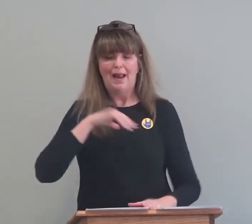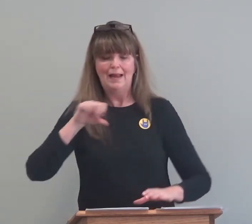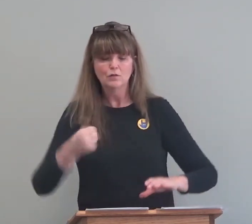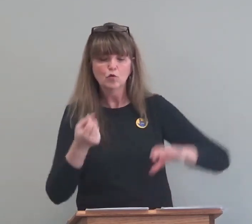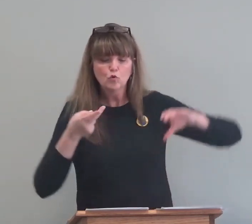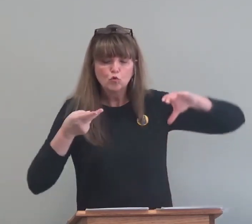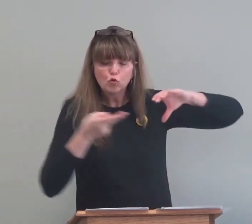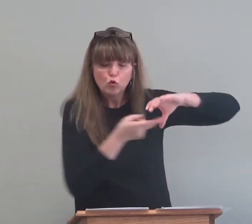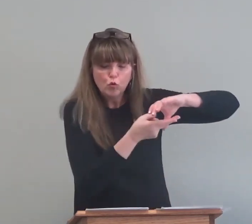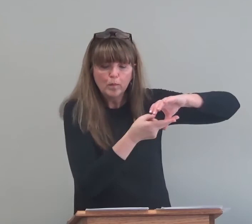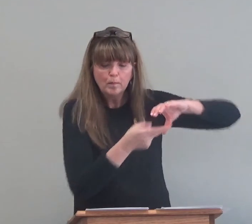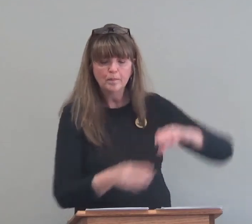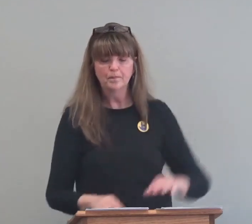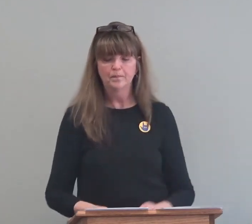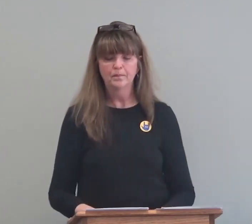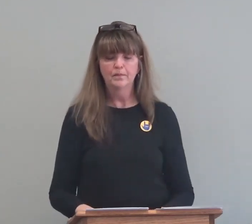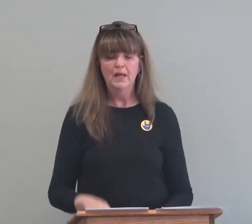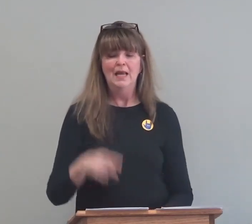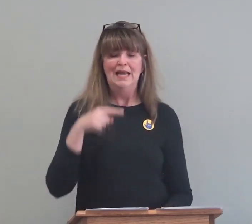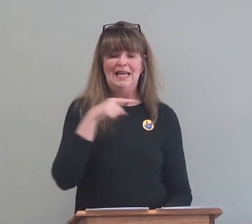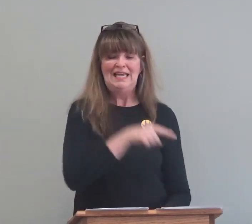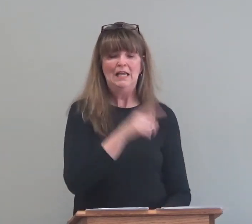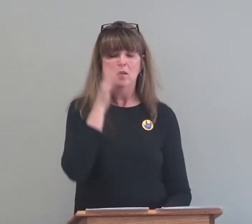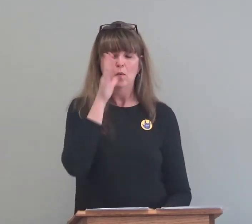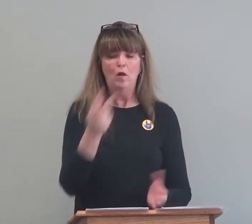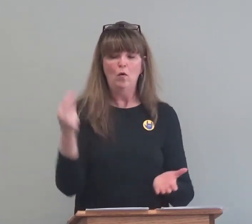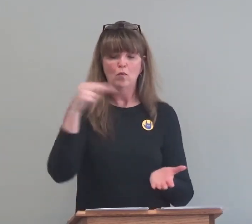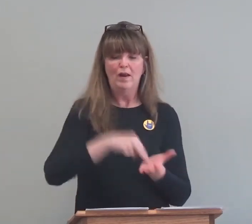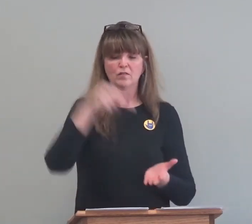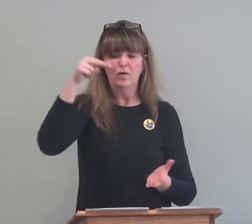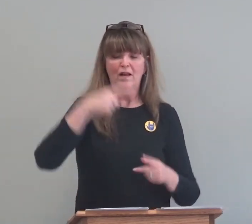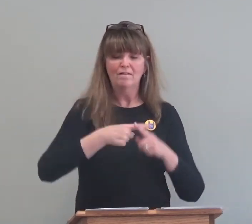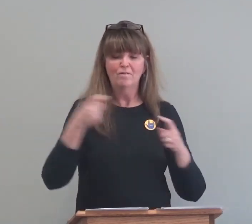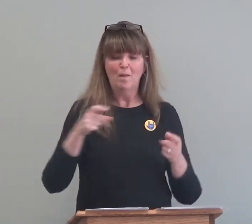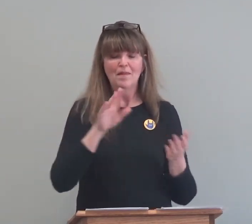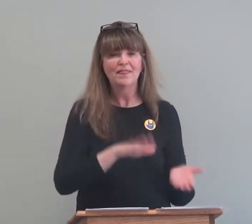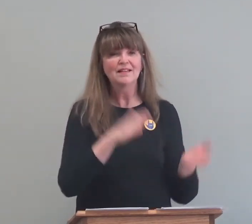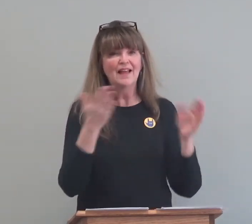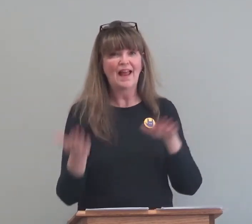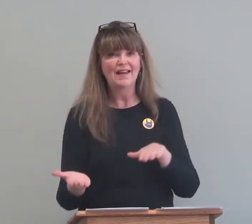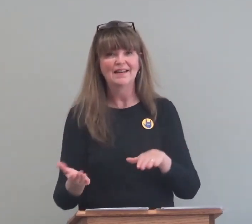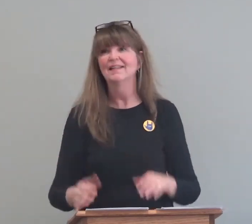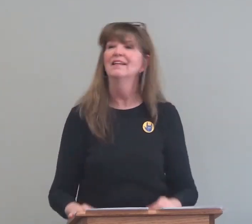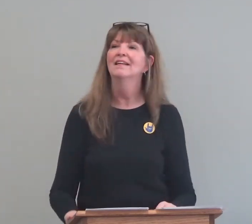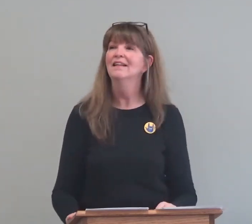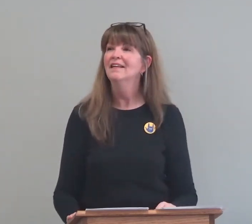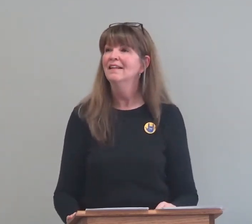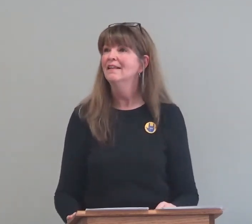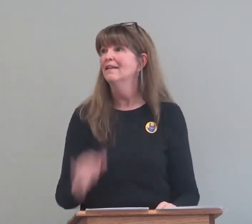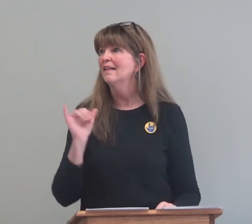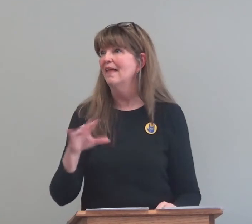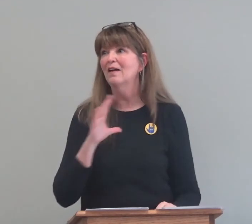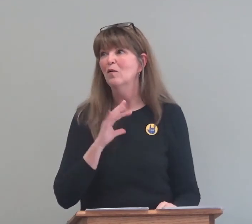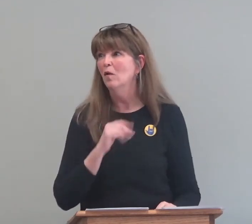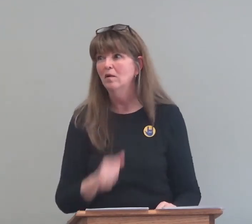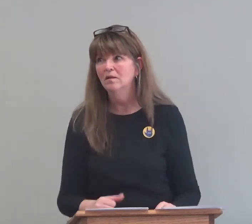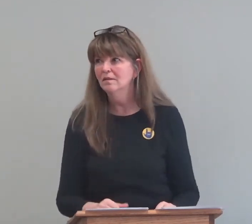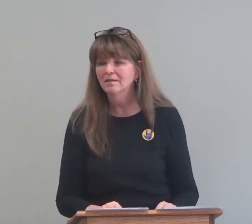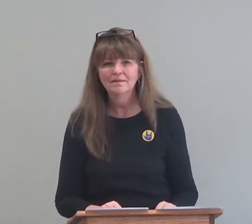He will be buried in a rich man's tomb. He will resurrect from the dead.